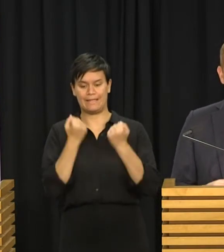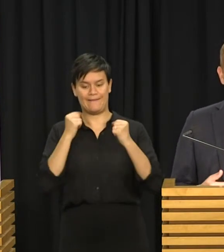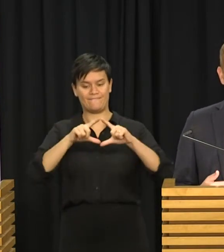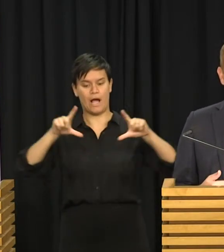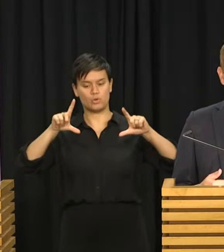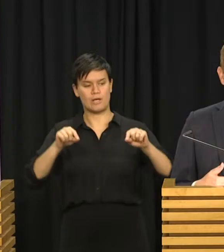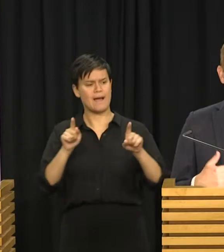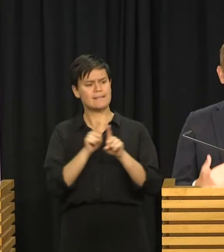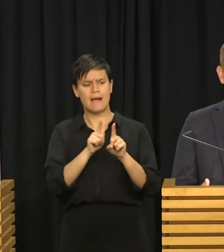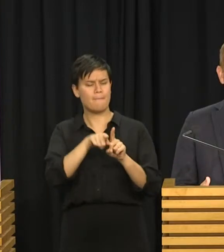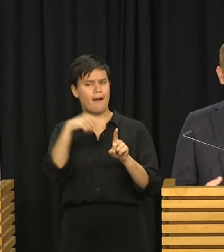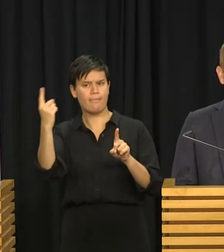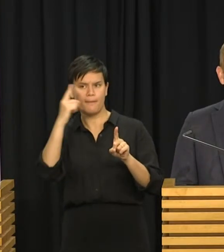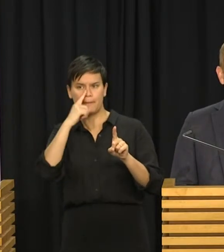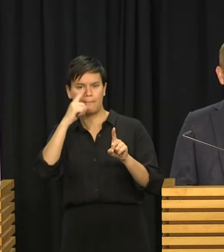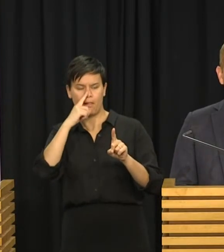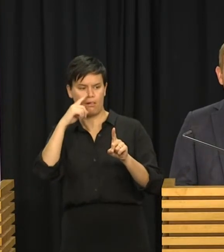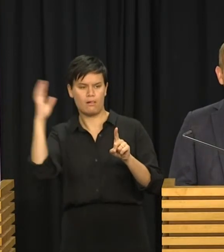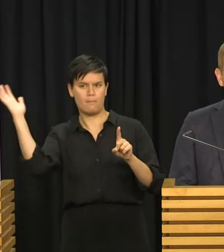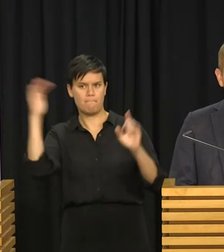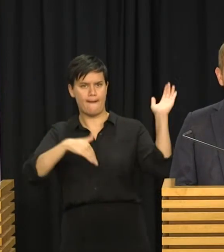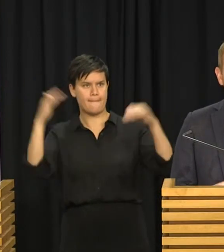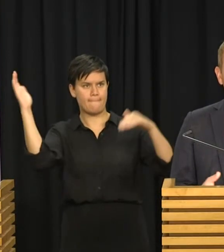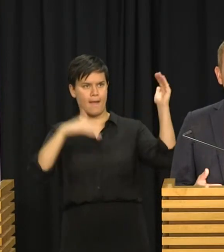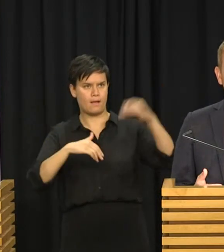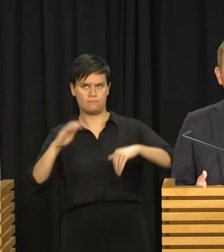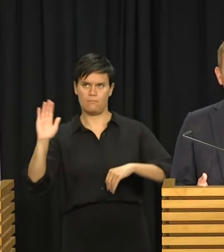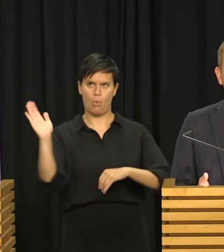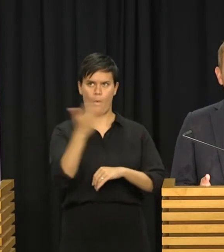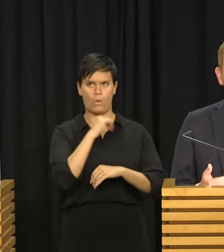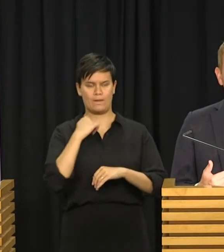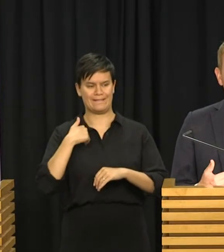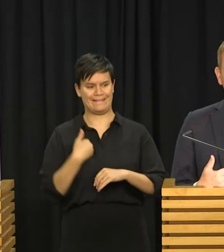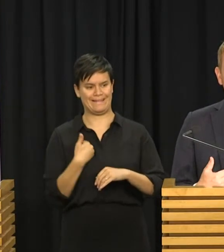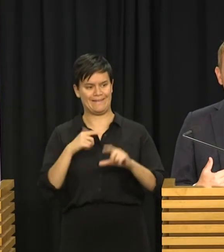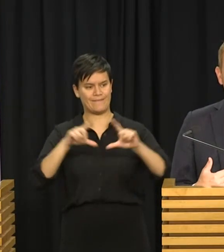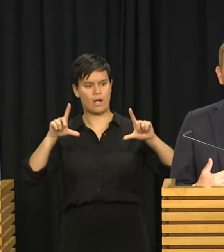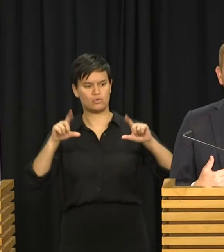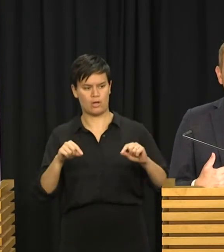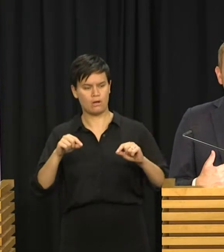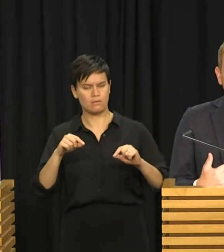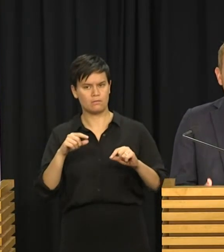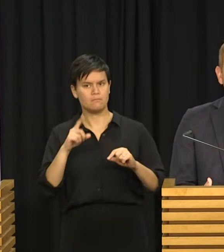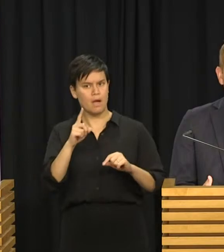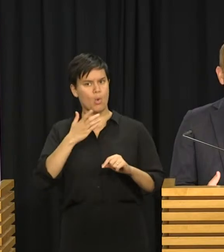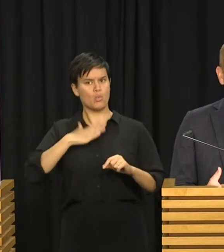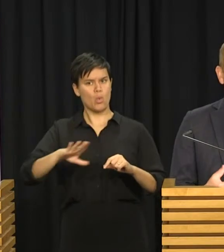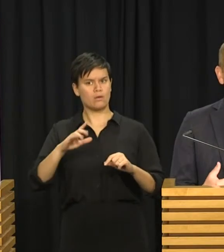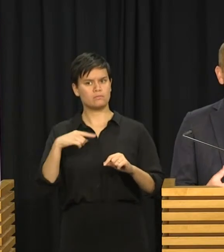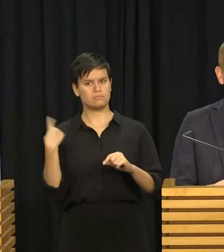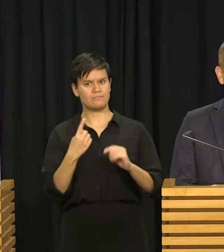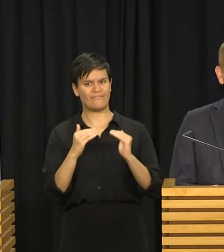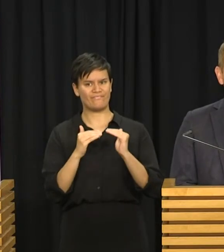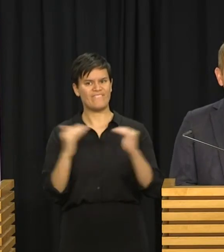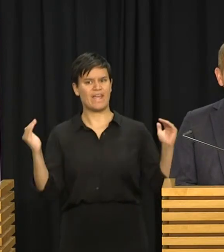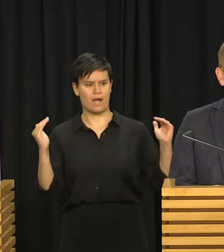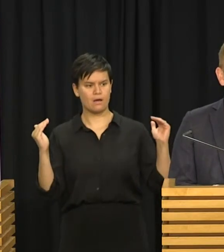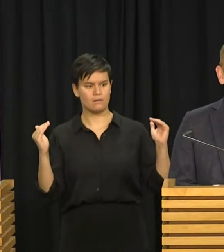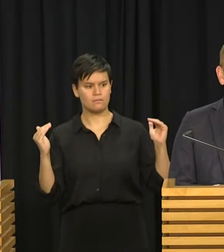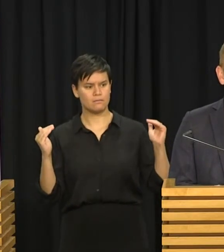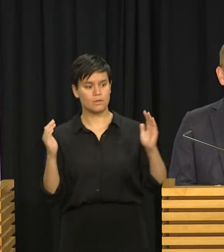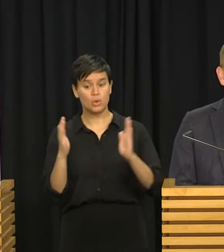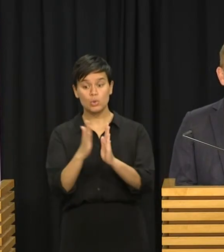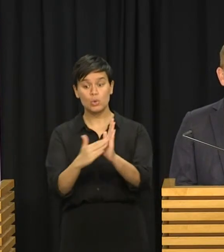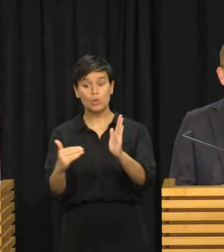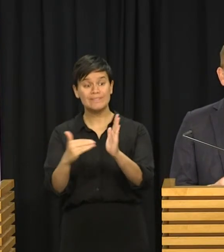is. This is really about fairness to New Zealanders. New Zealand taxpayers aren't in the business